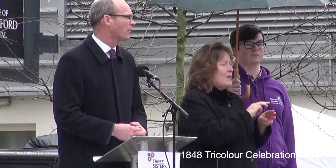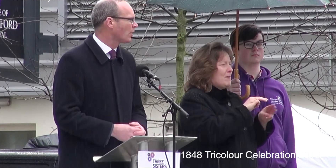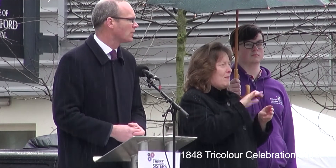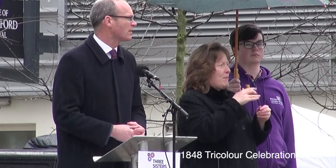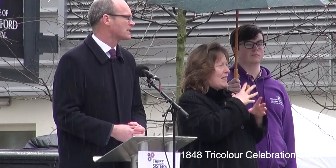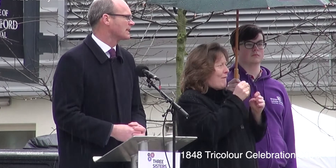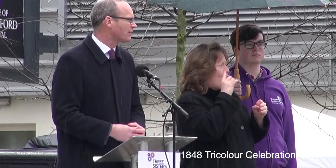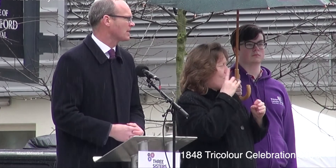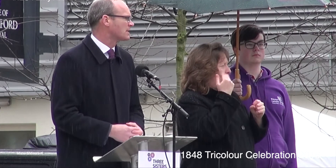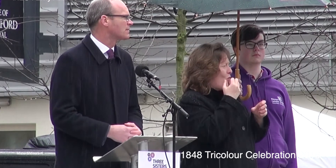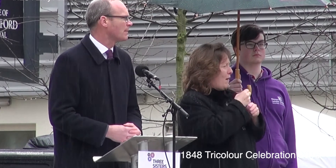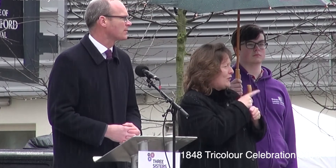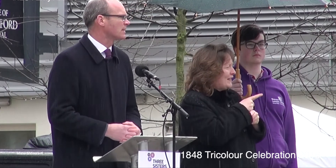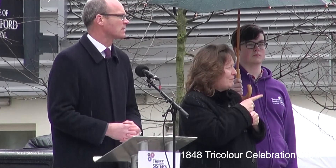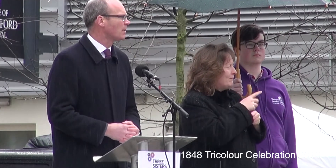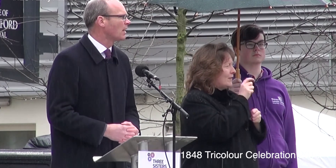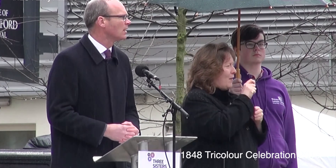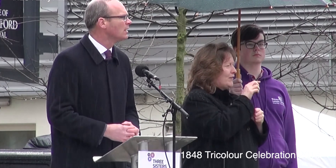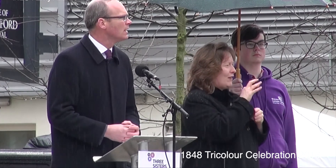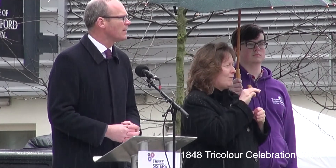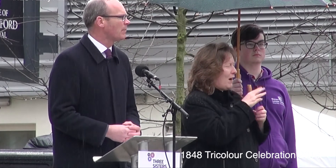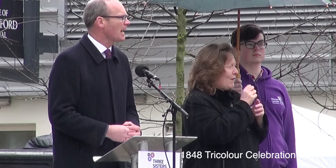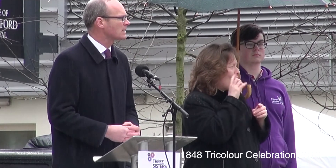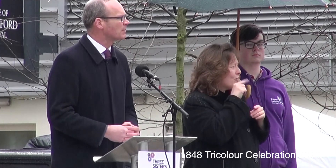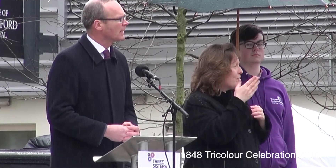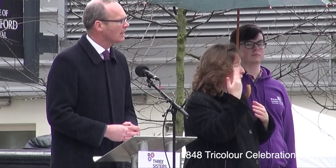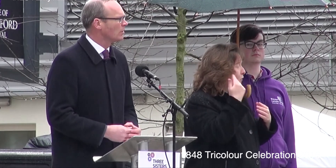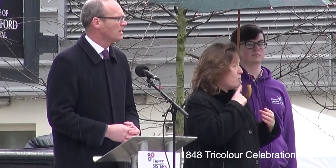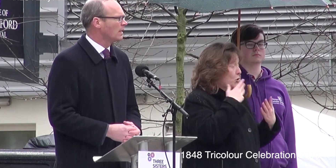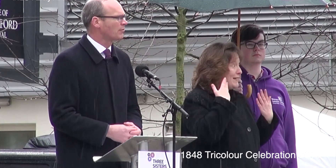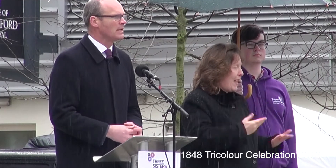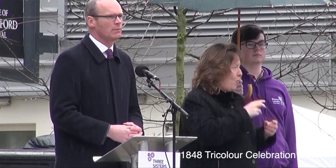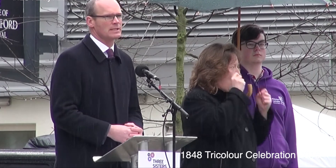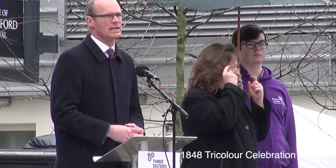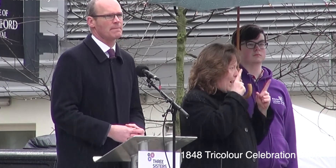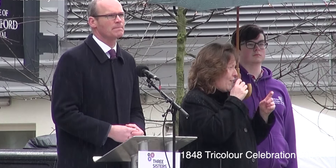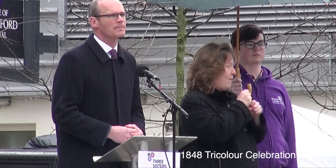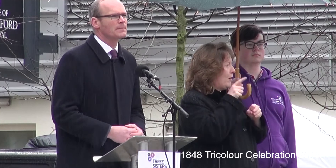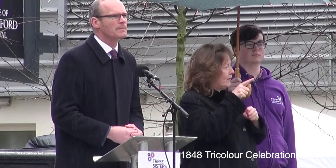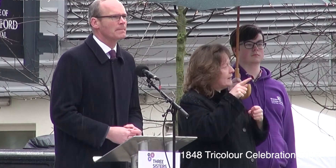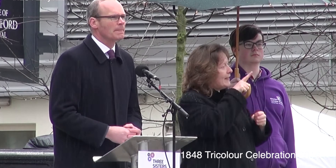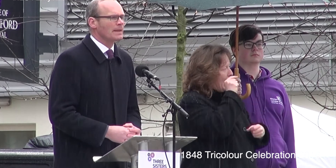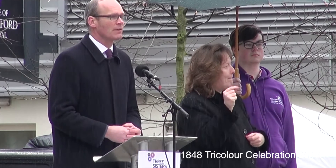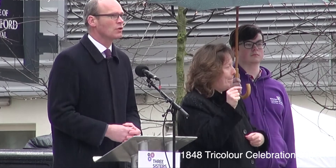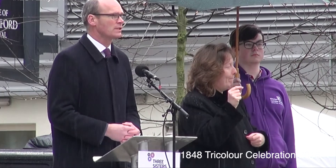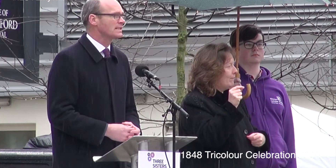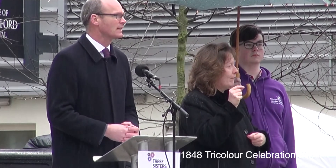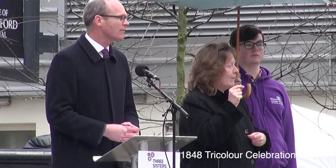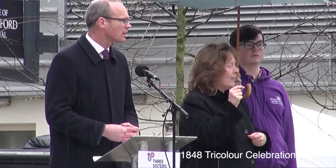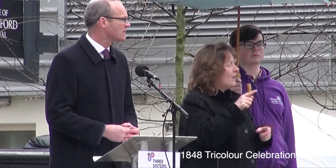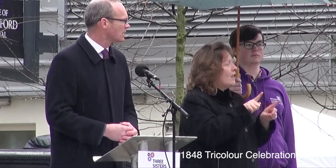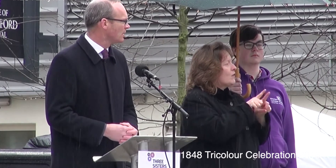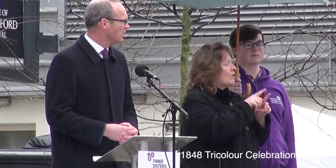or have heard of the significance of Thomas Francis Meagher in the past, but now are familiar with his name. And of course,